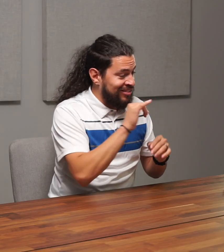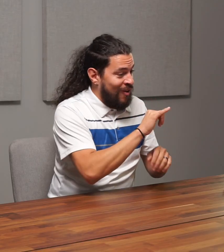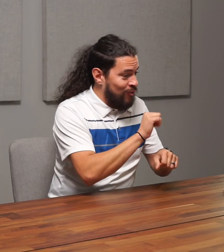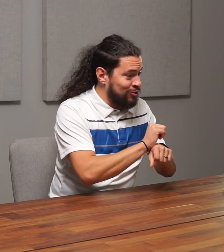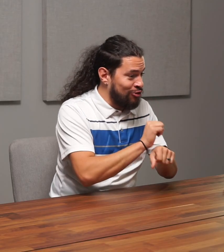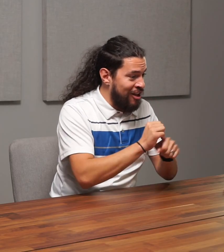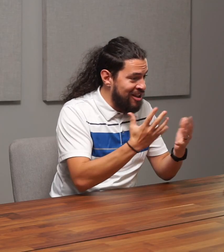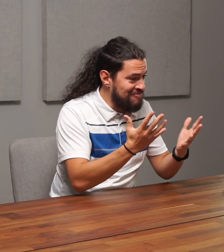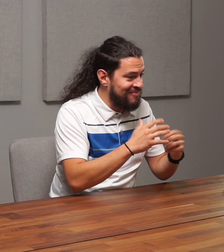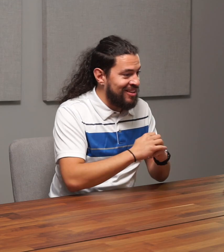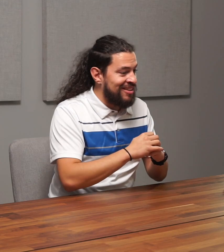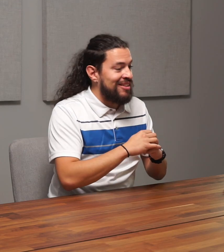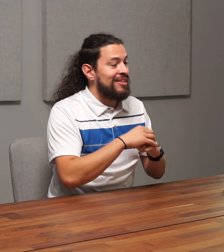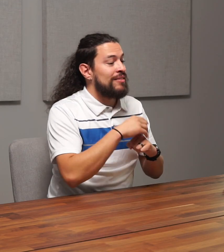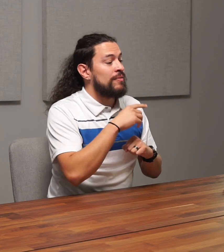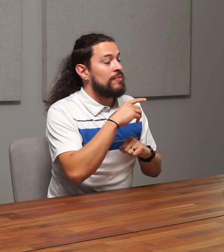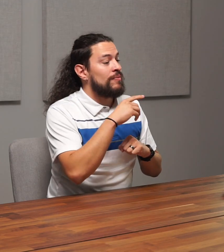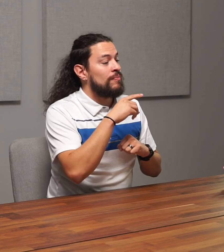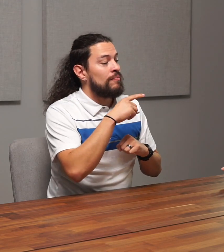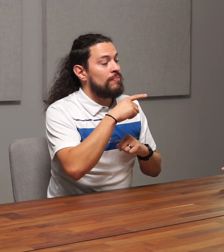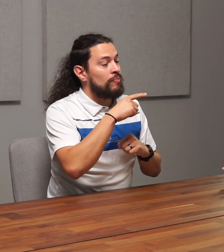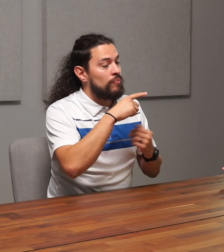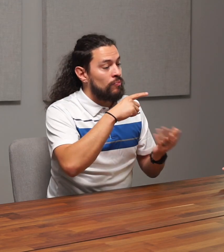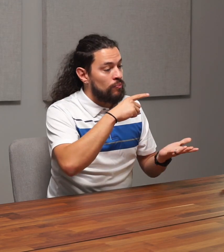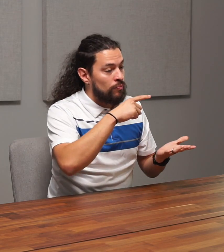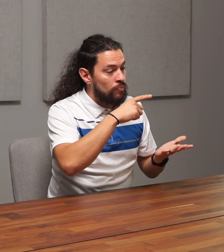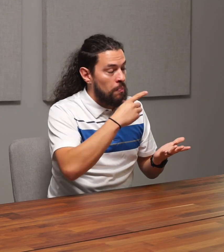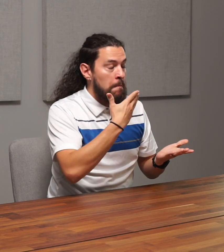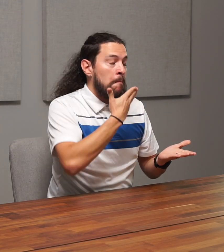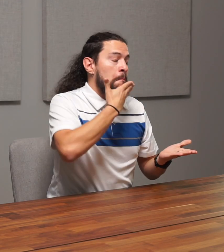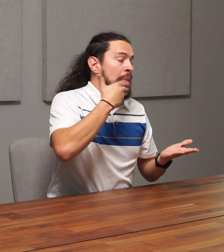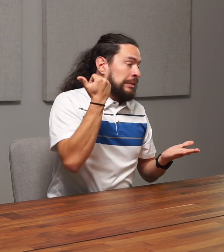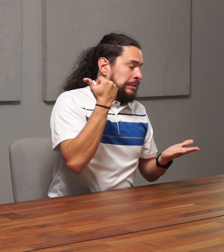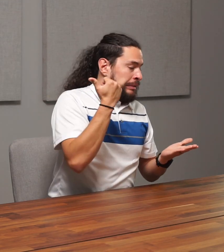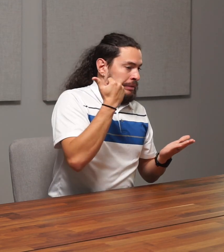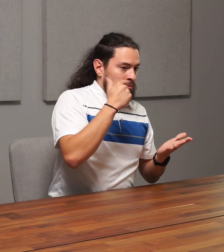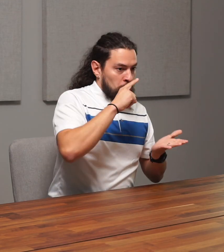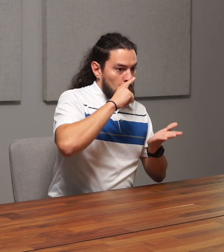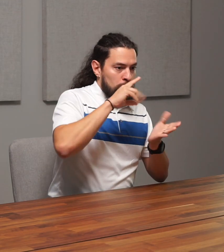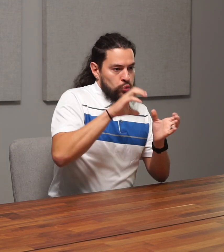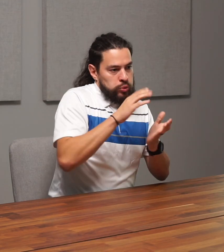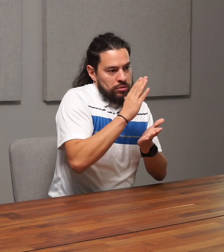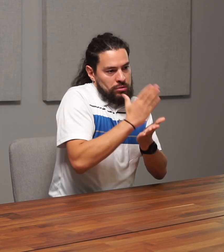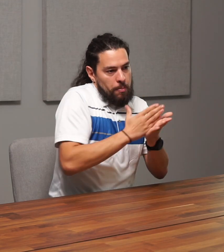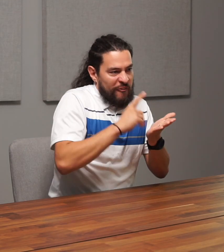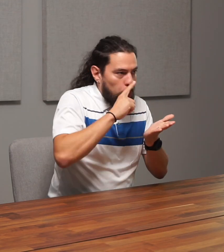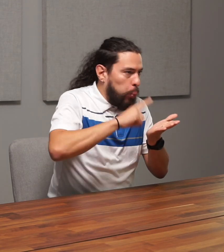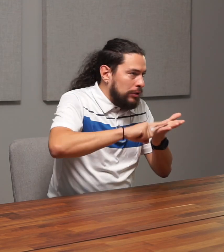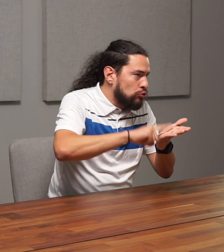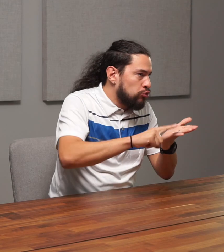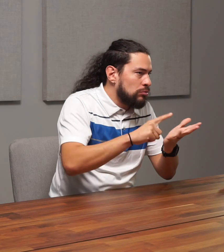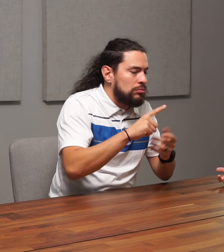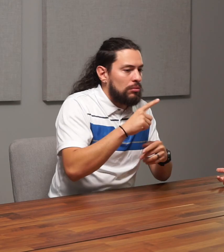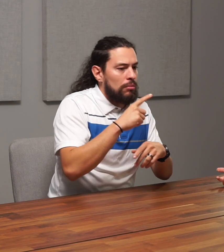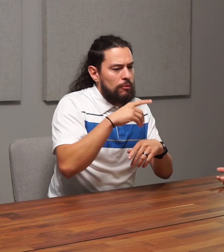of people that are being botched on YouTube really I would say is to do your research